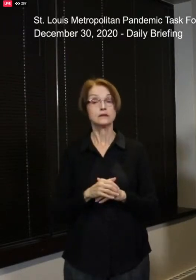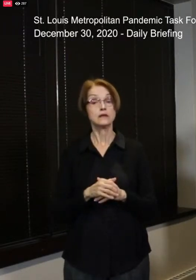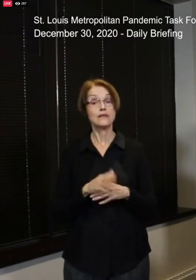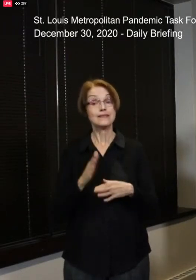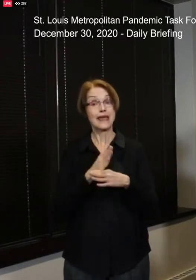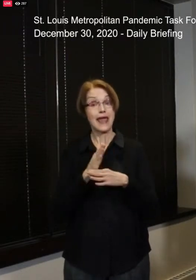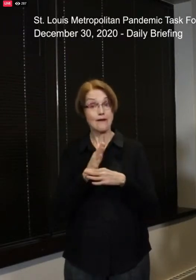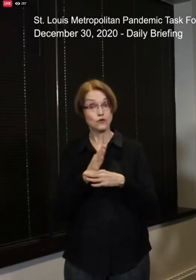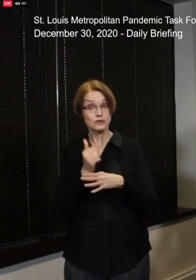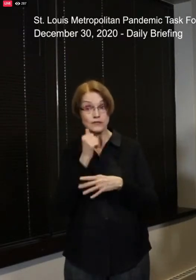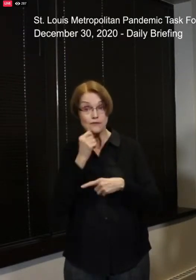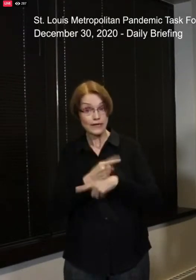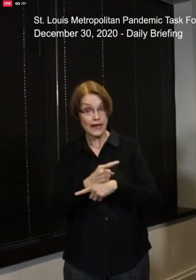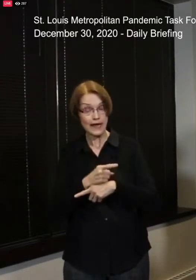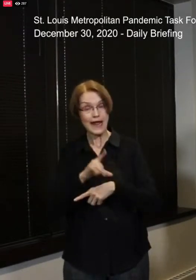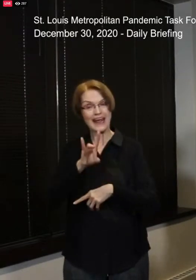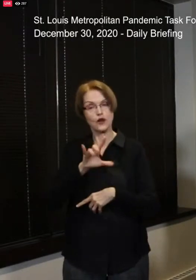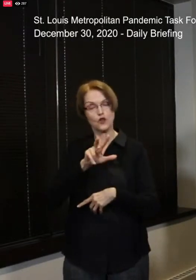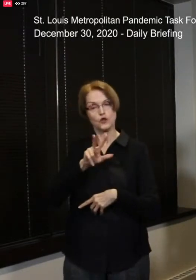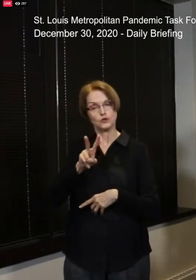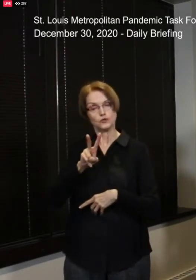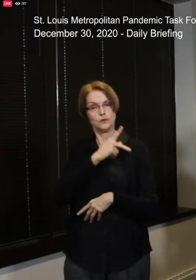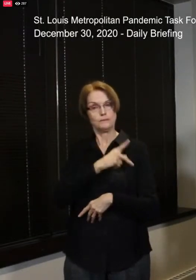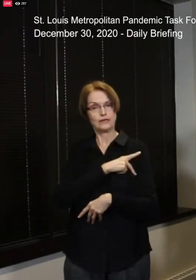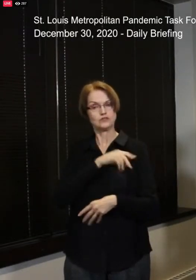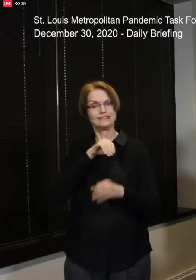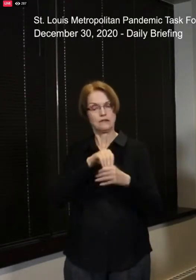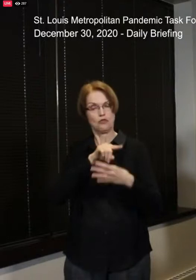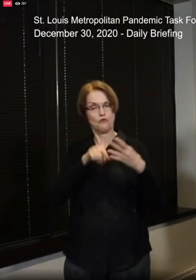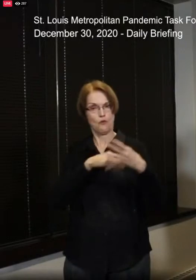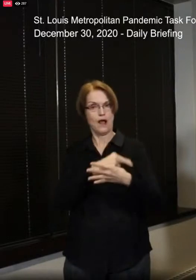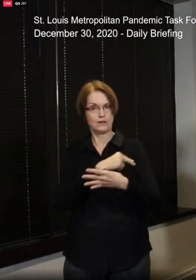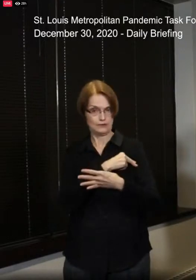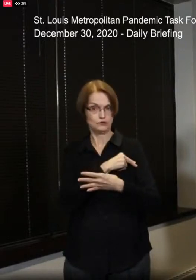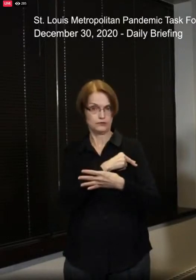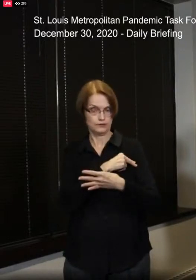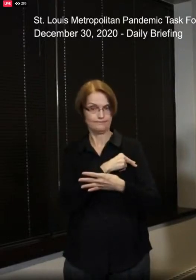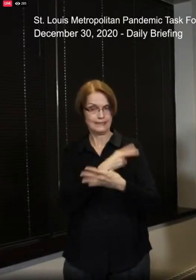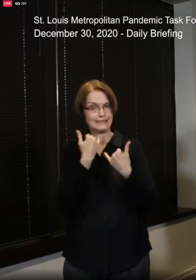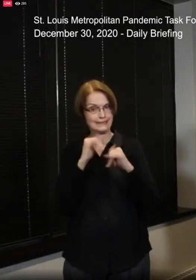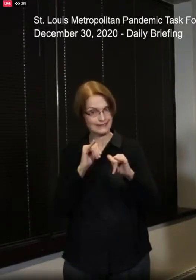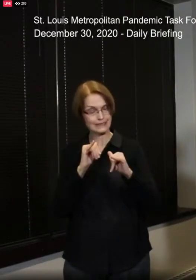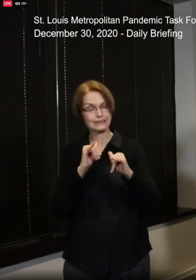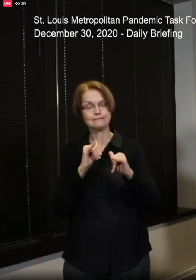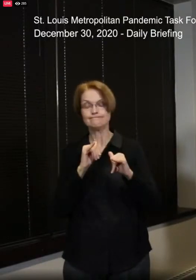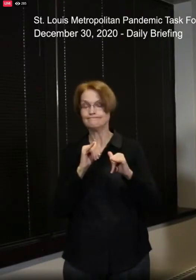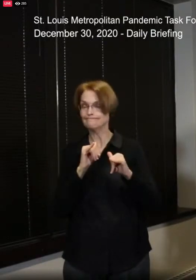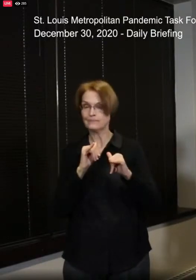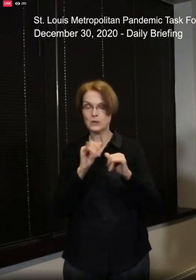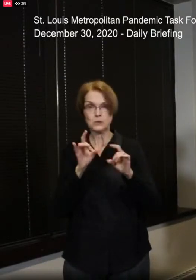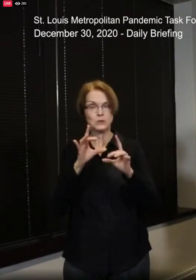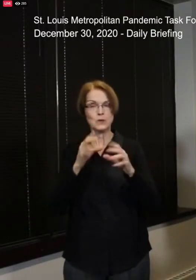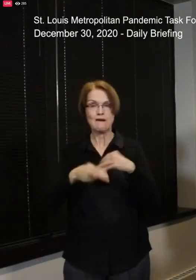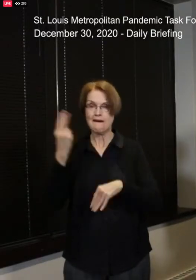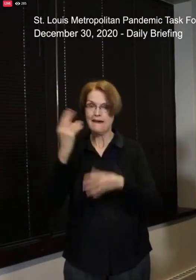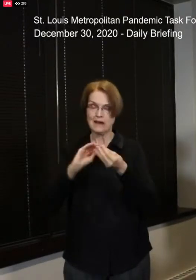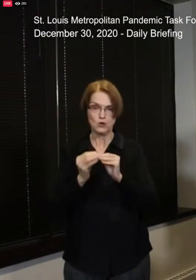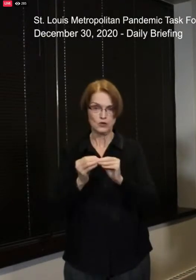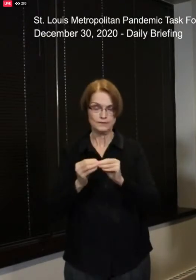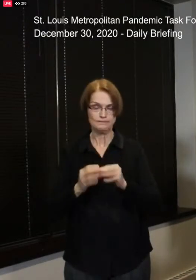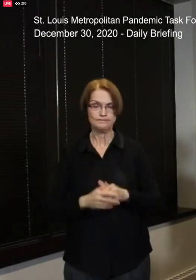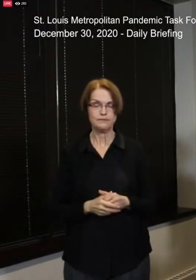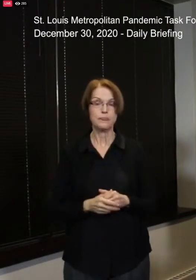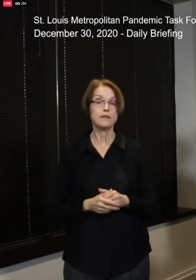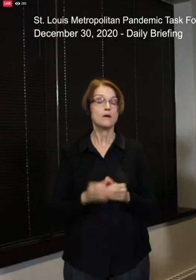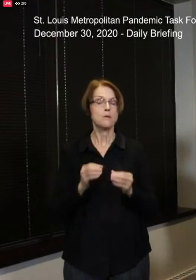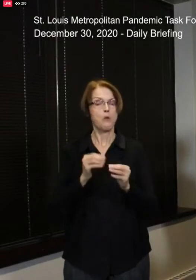is 832 patients in our hospitals. Again, still very high number. A little